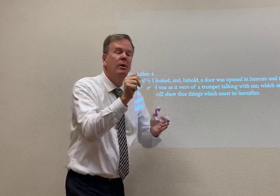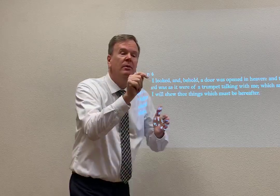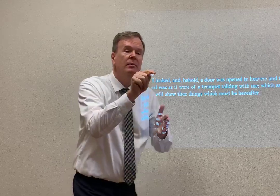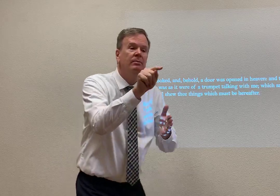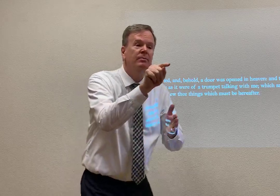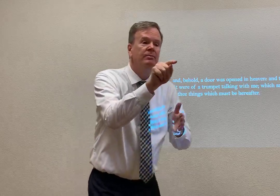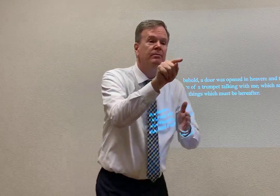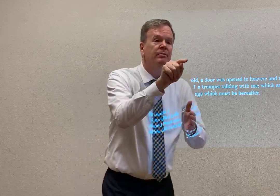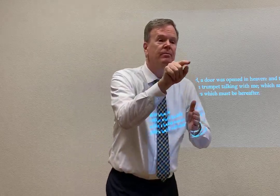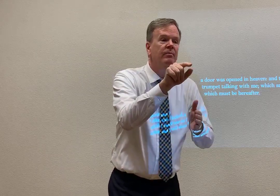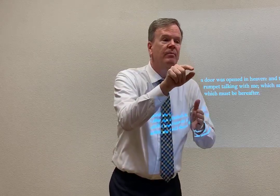This is important.